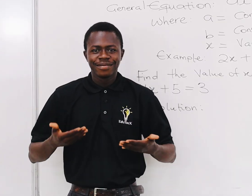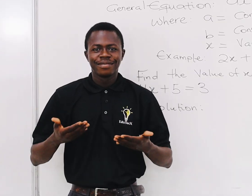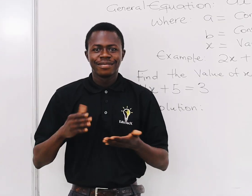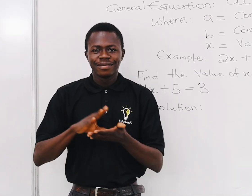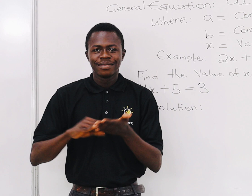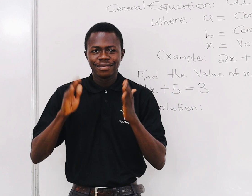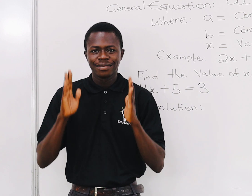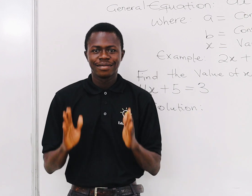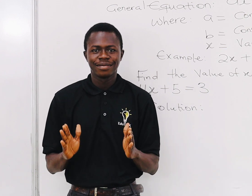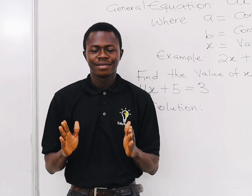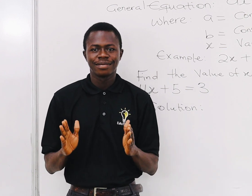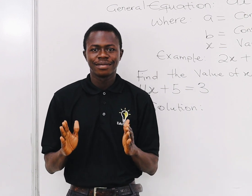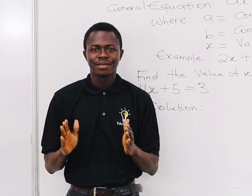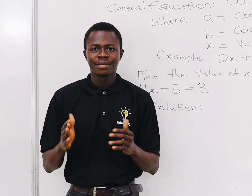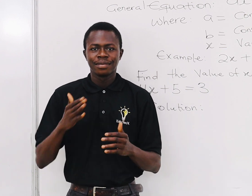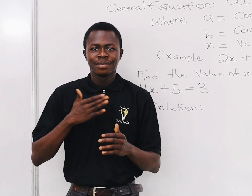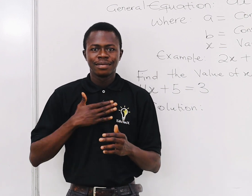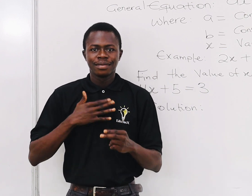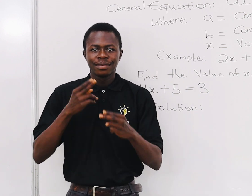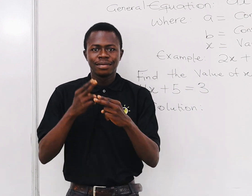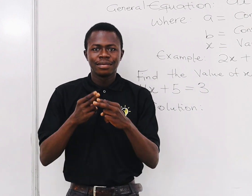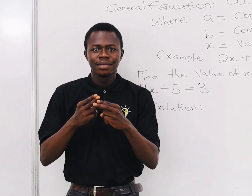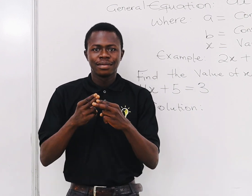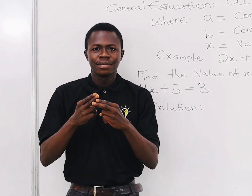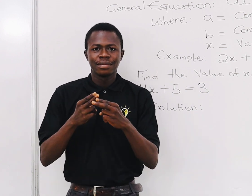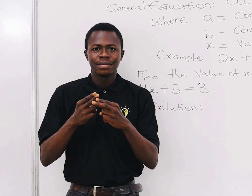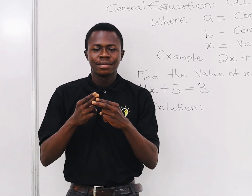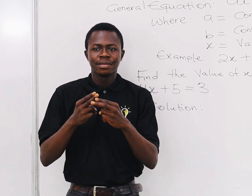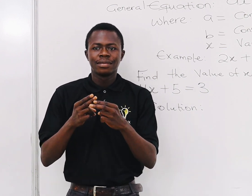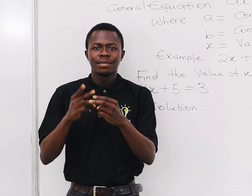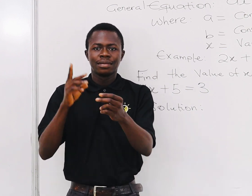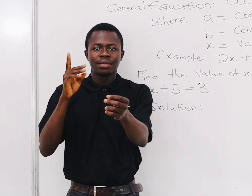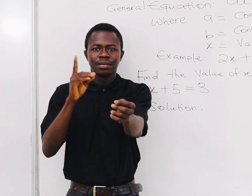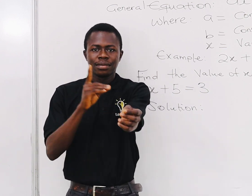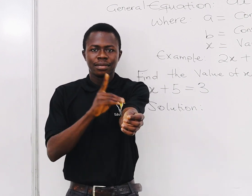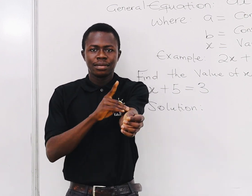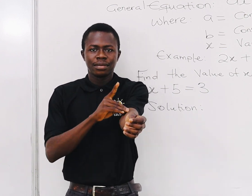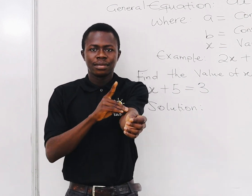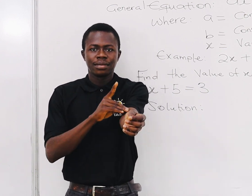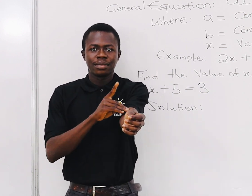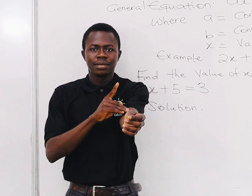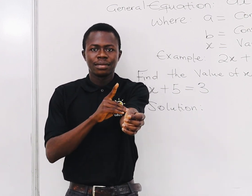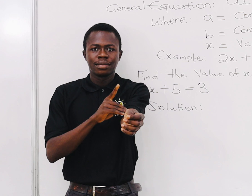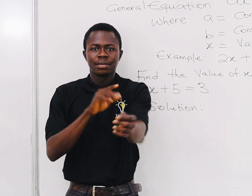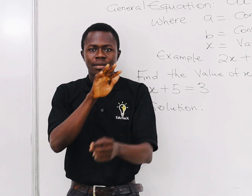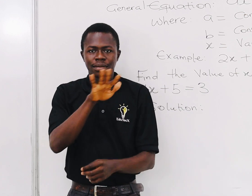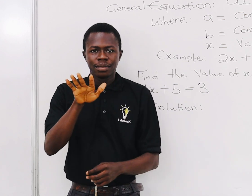Welcome, students. My name is Derek. Derek